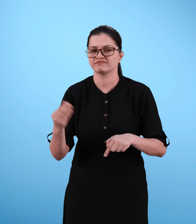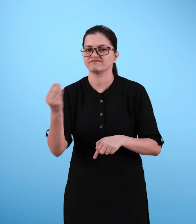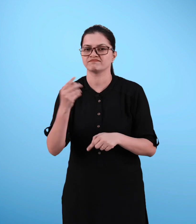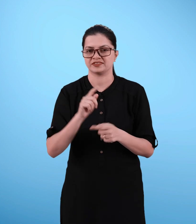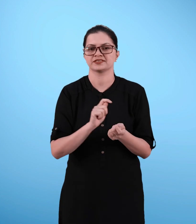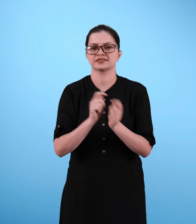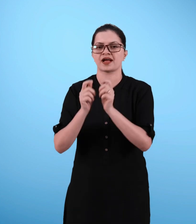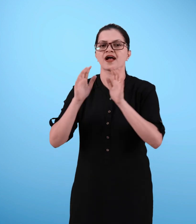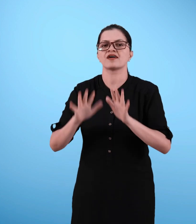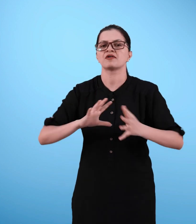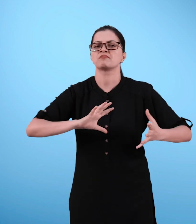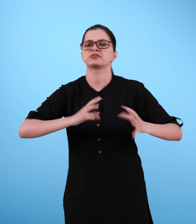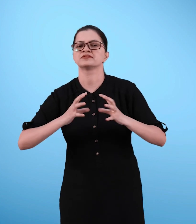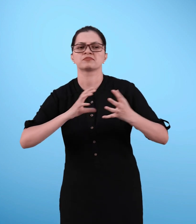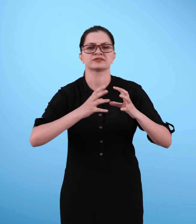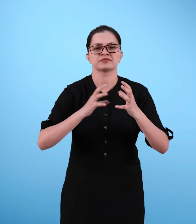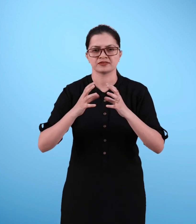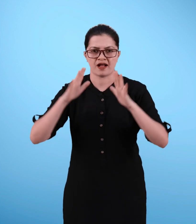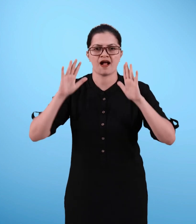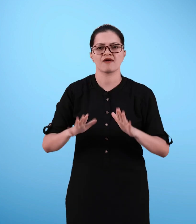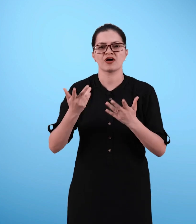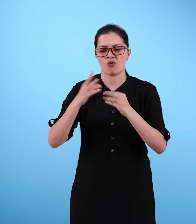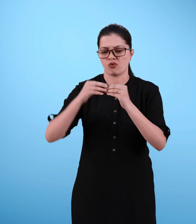days, machines are also used for ginning.